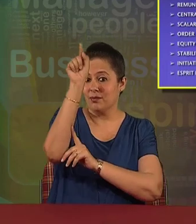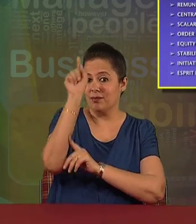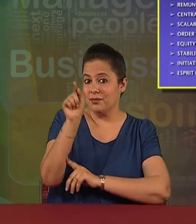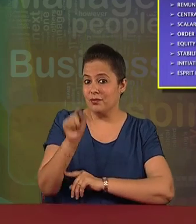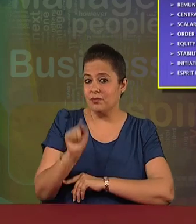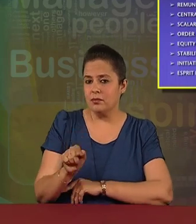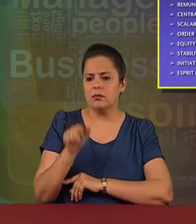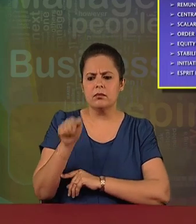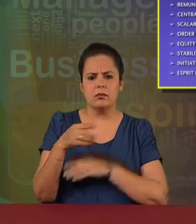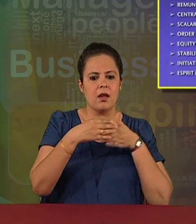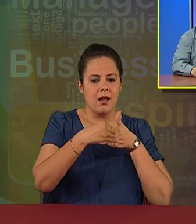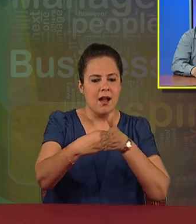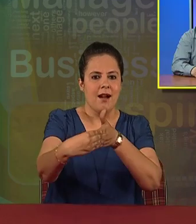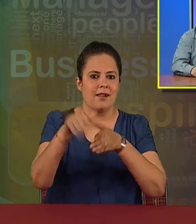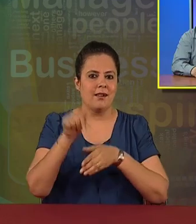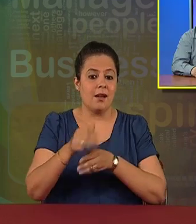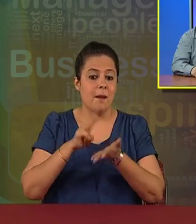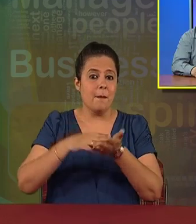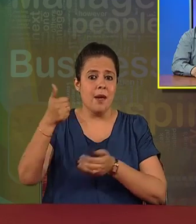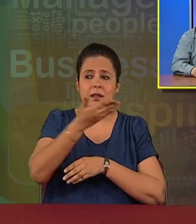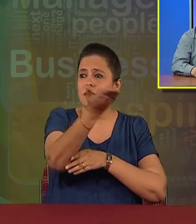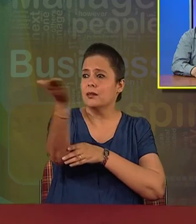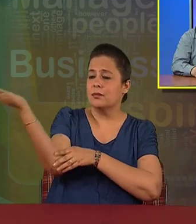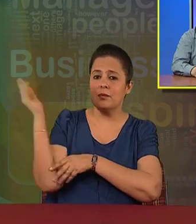provide guidelines to all the managers working in the business